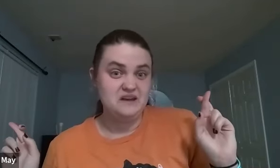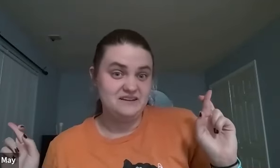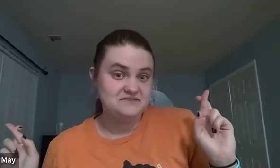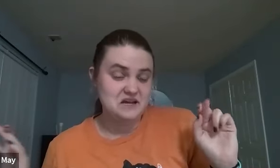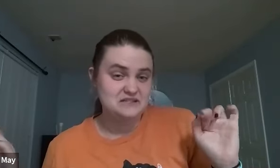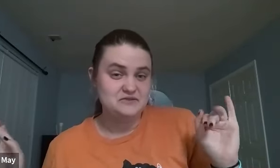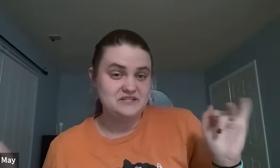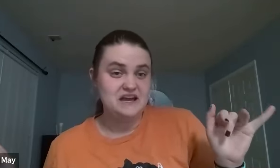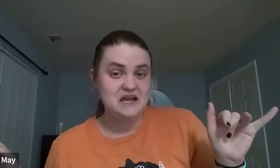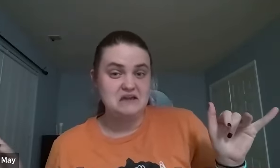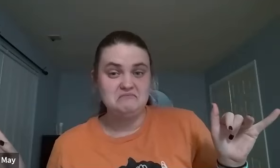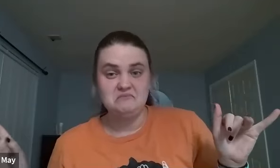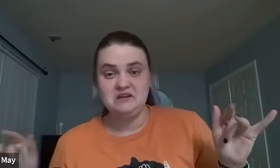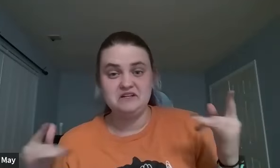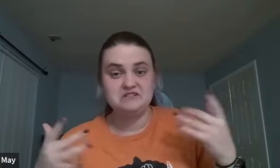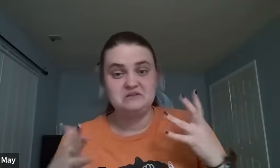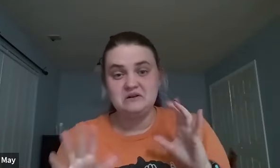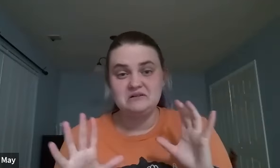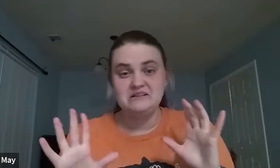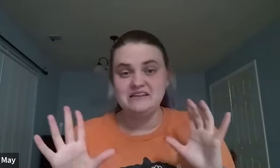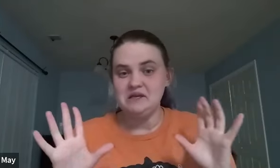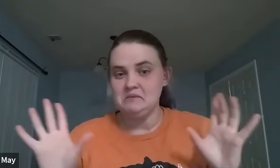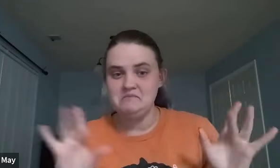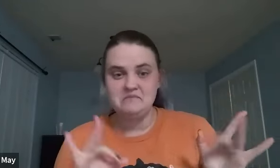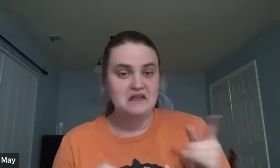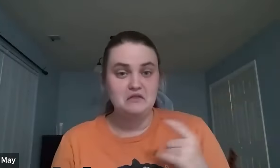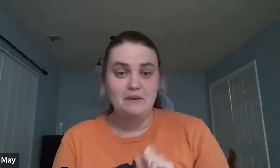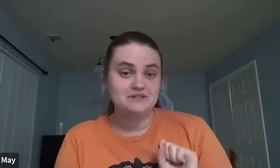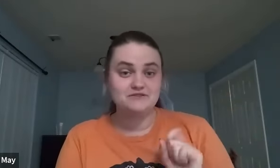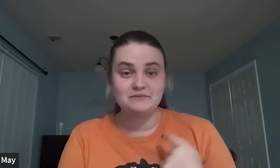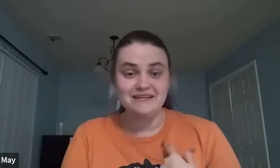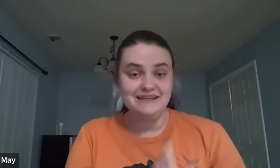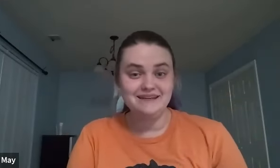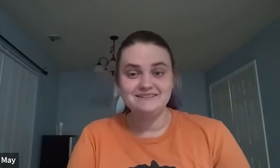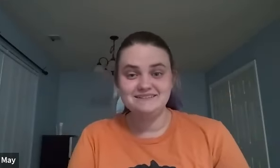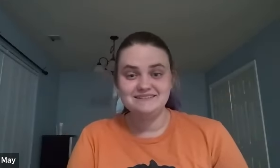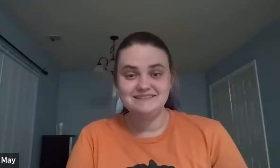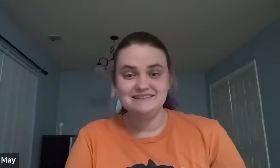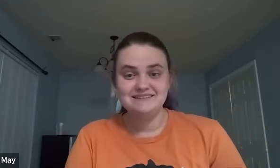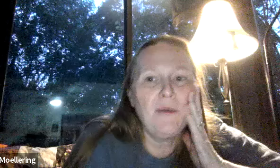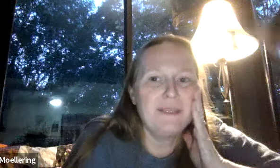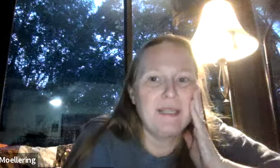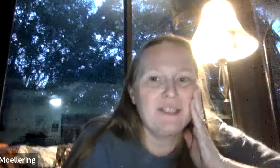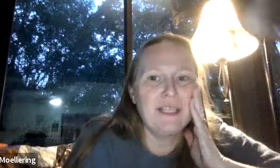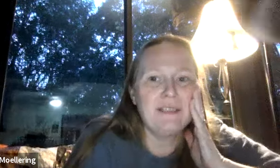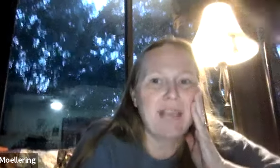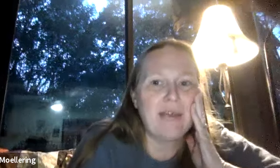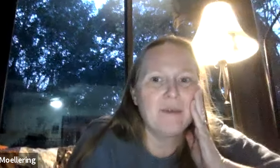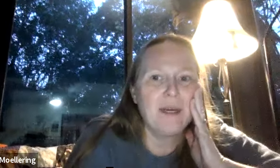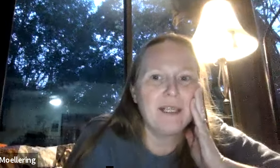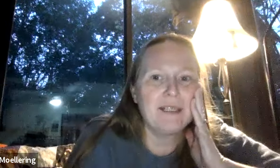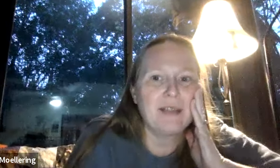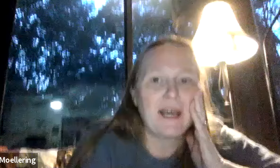enough signs for tonight. We can finish a little early. Either way works for me. One thing I wanted to mention to everybody in the class